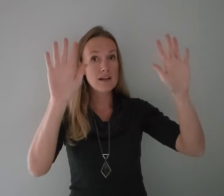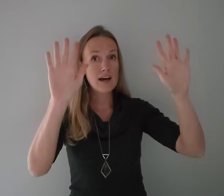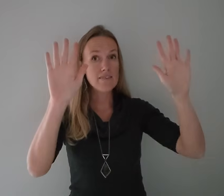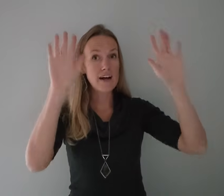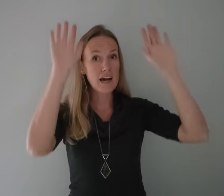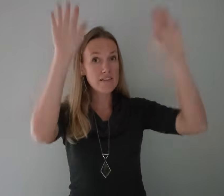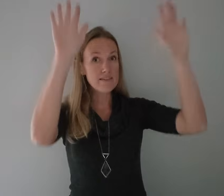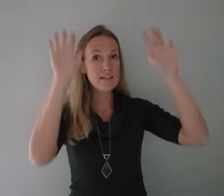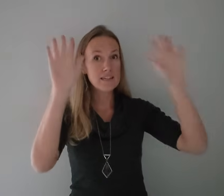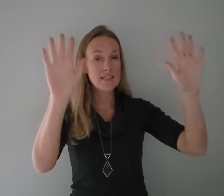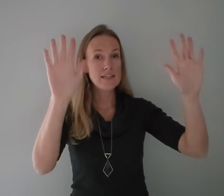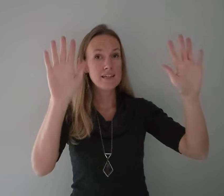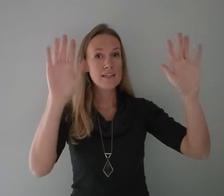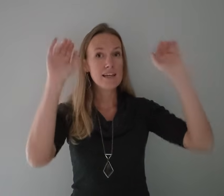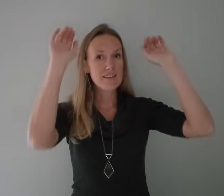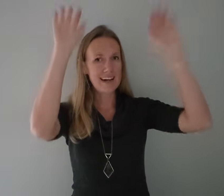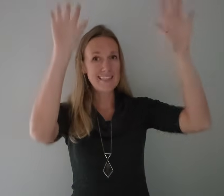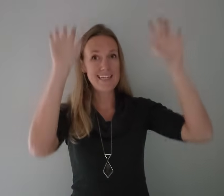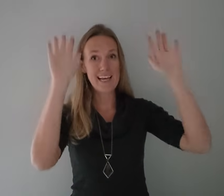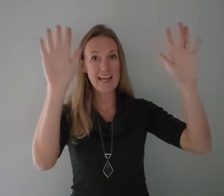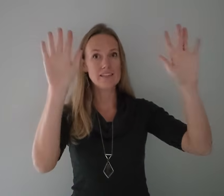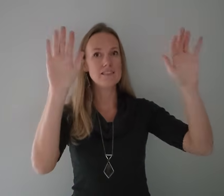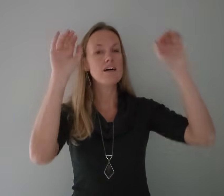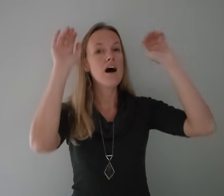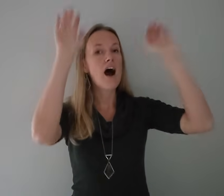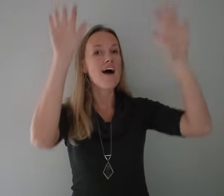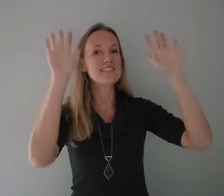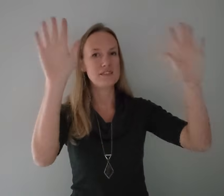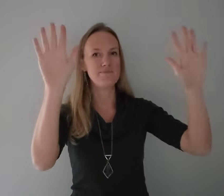high five, or high 10, I guess. Awesome.